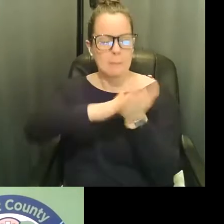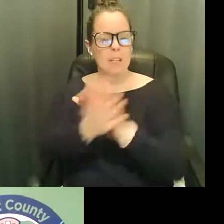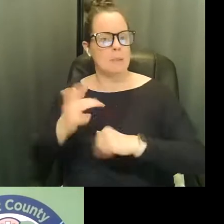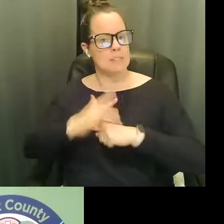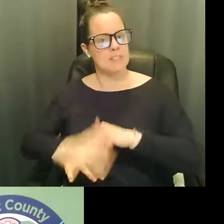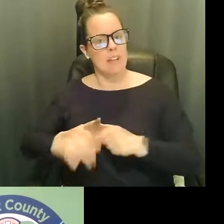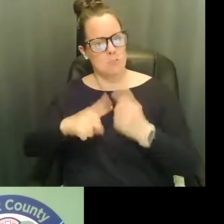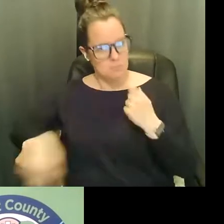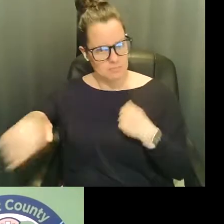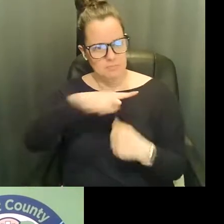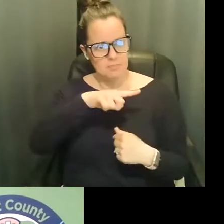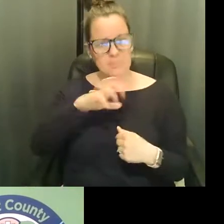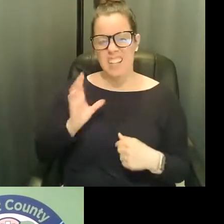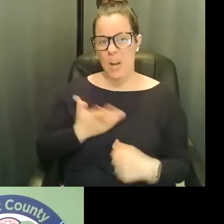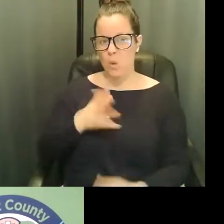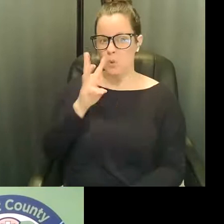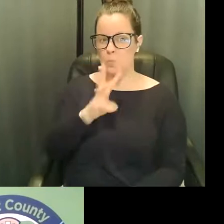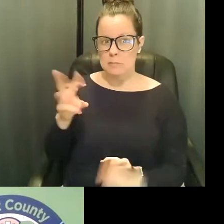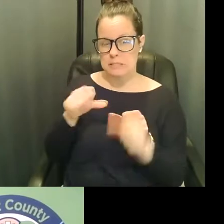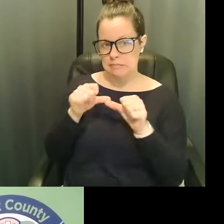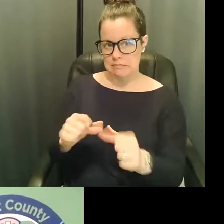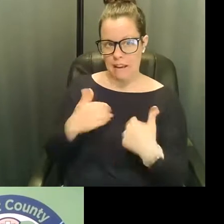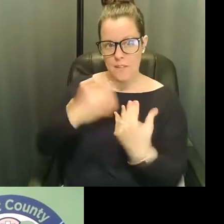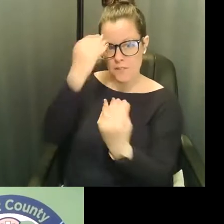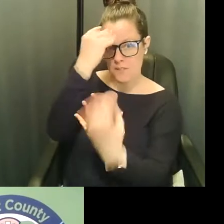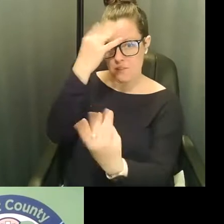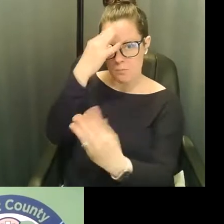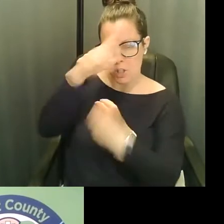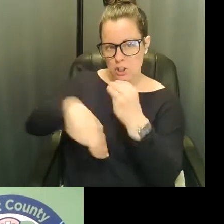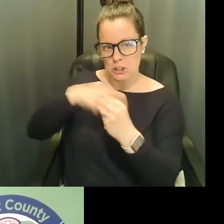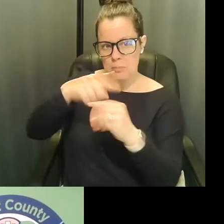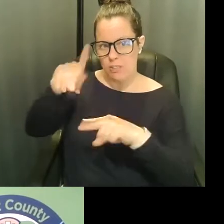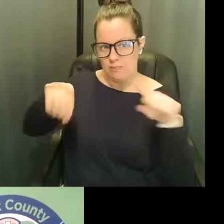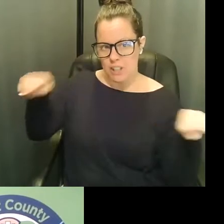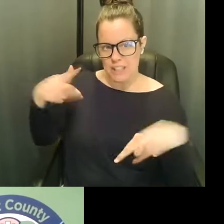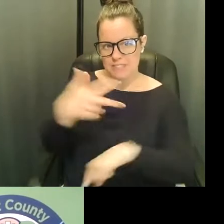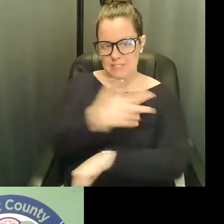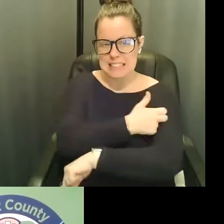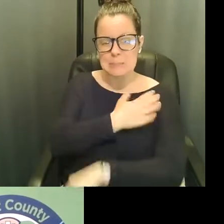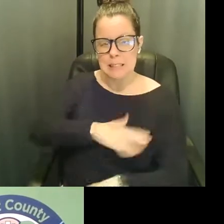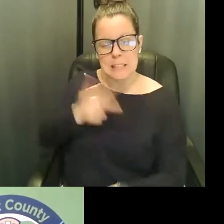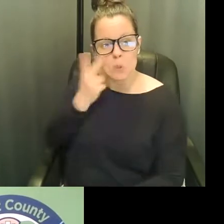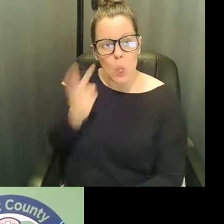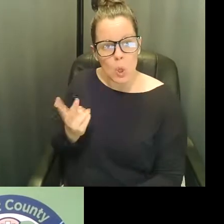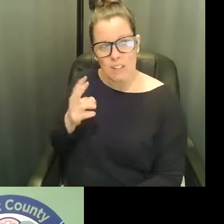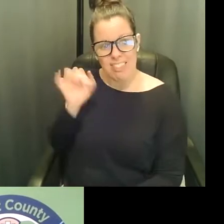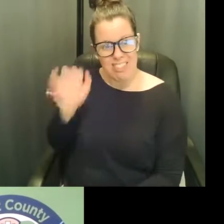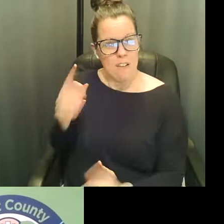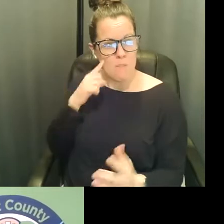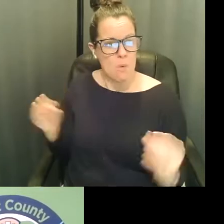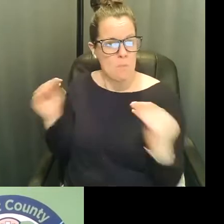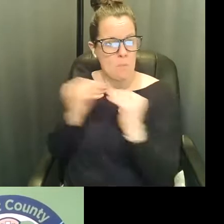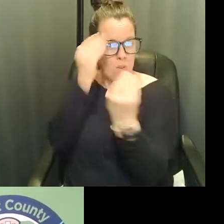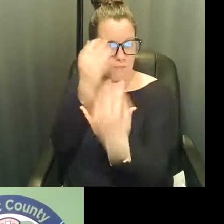you. Our website continues to have information on the various vaccines. Please visit for more information